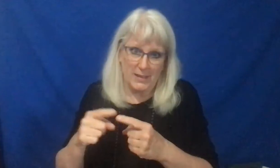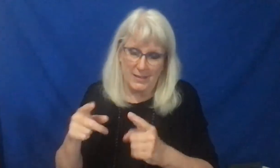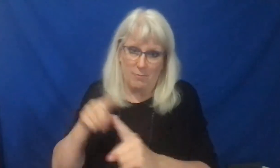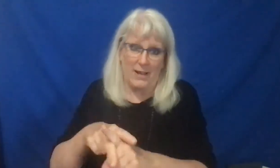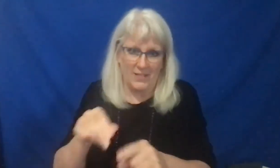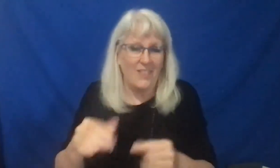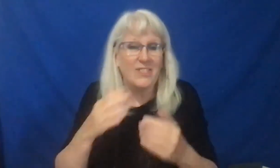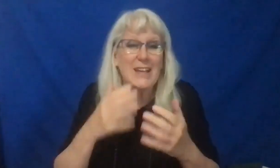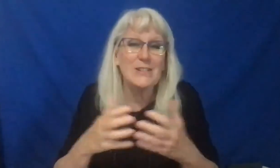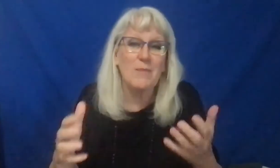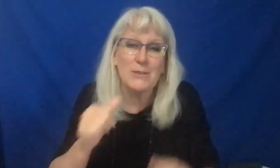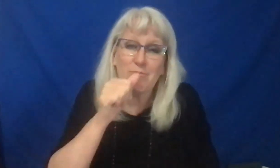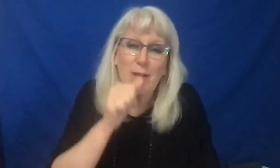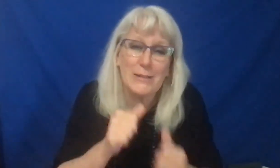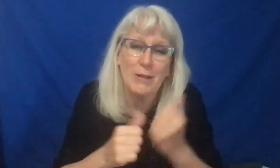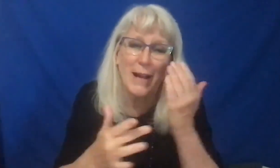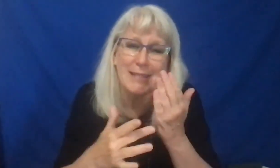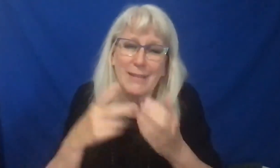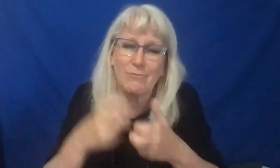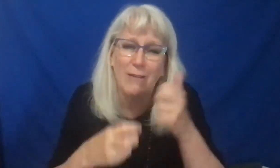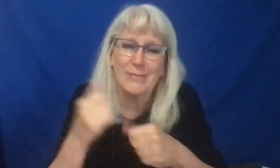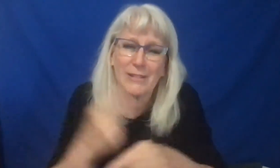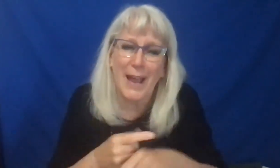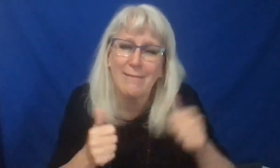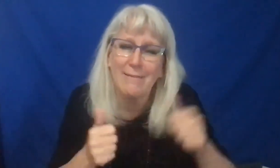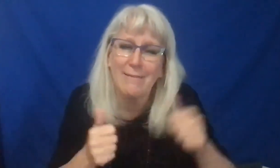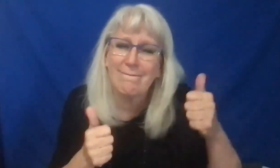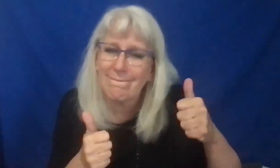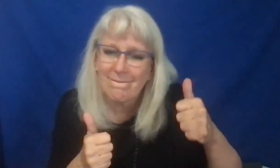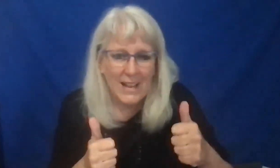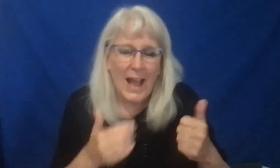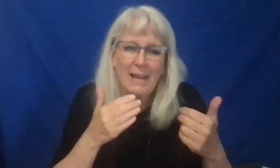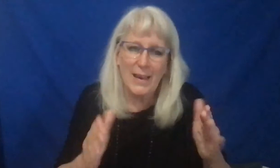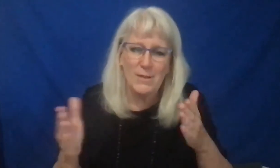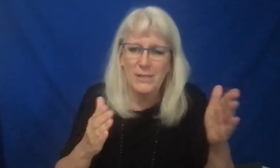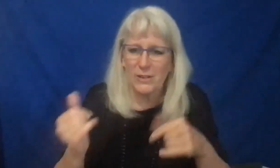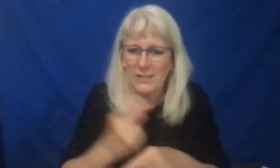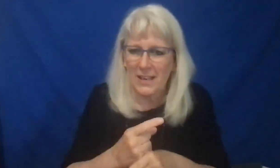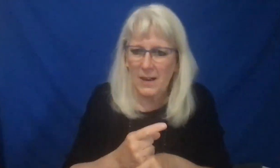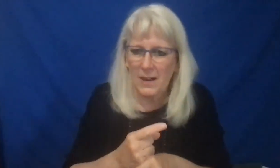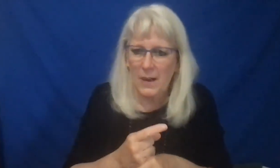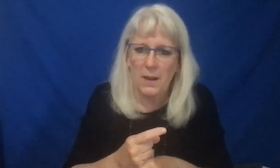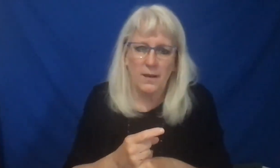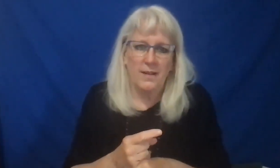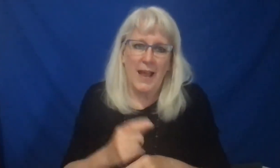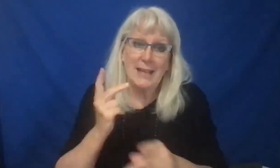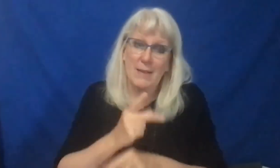much for bearing with all the technical difficulties and for letting me be of service today and for keeping me sober just for today. Thank you so